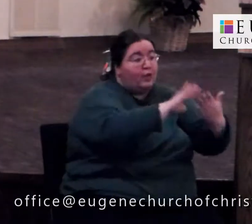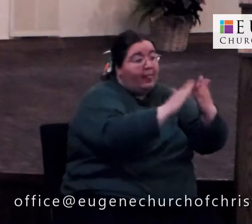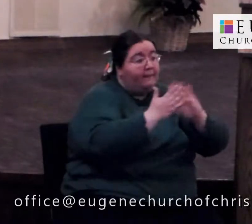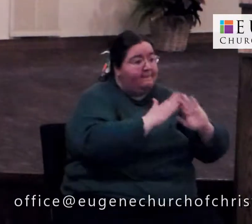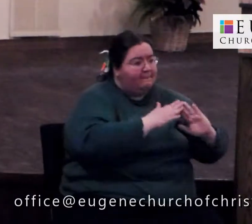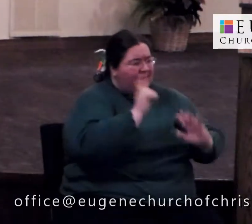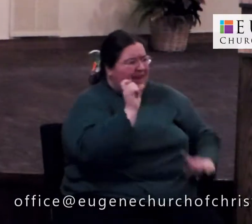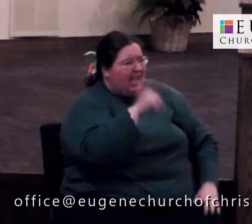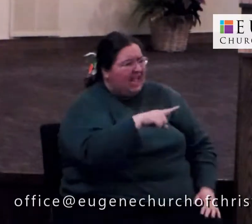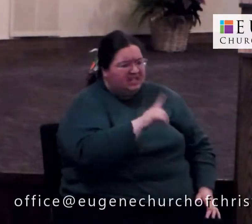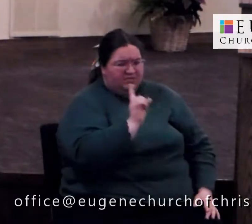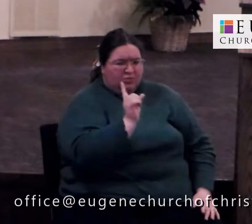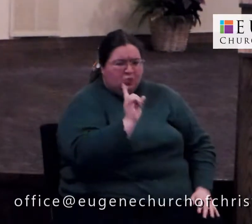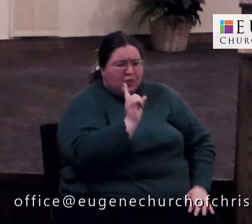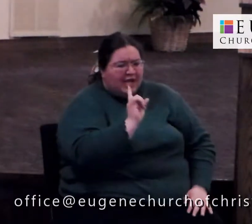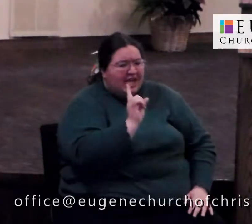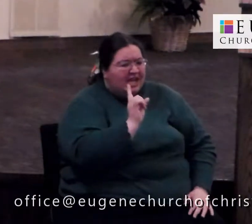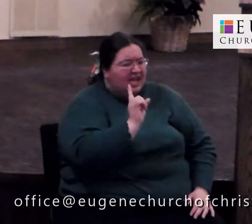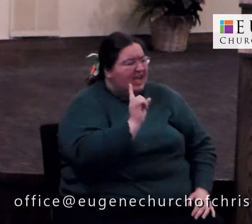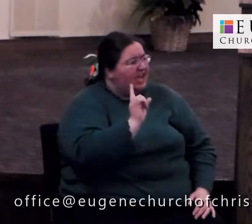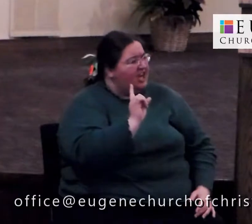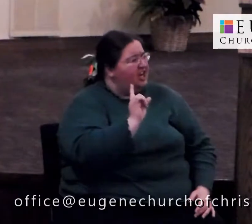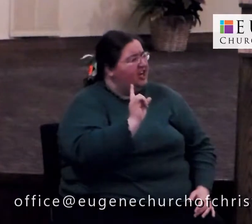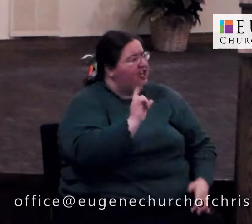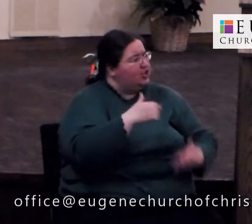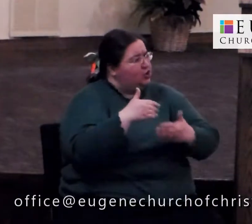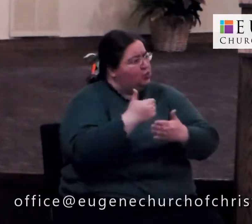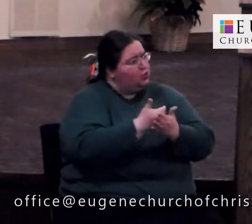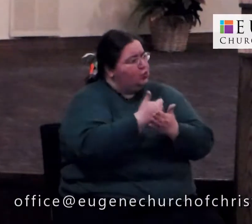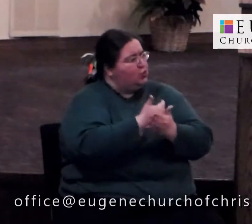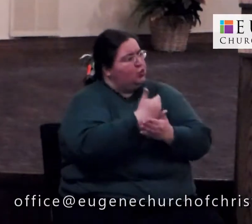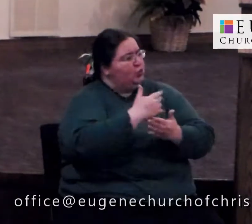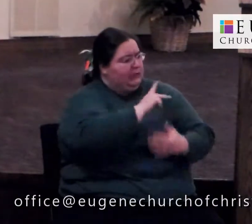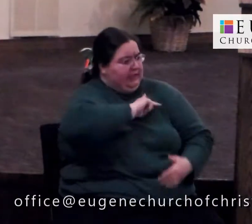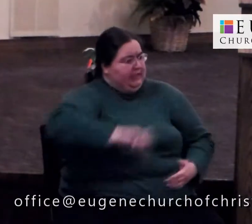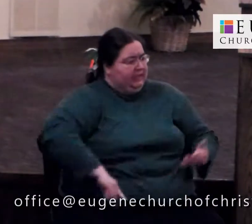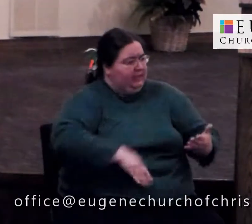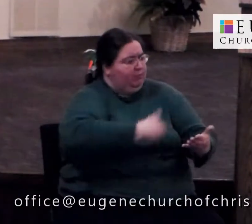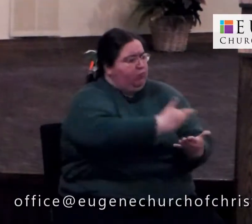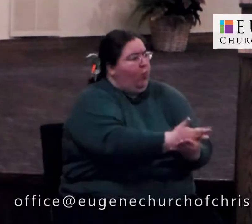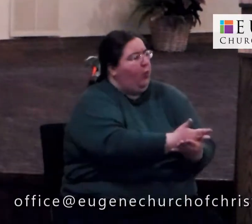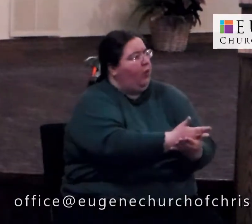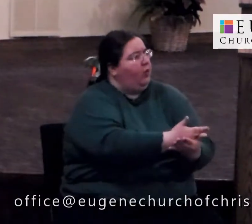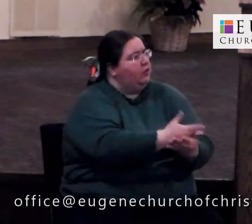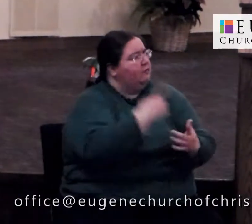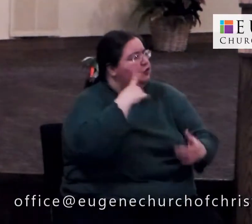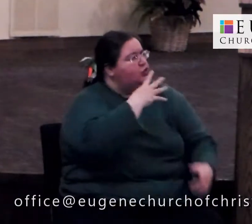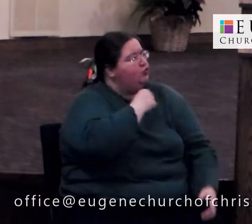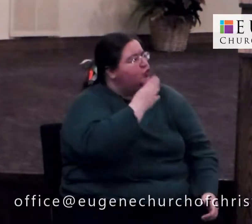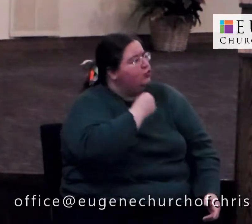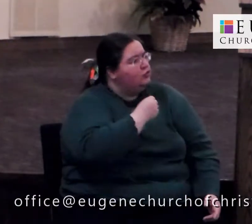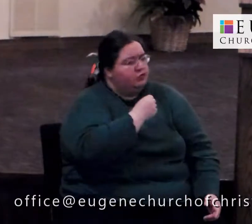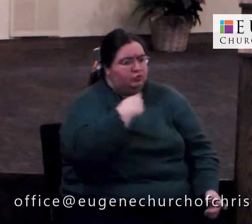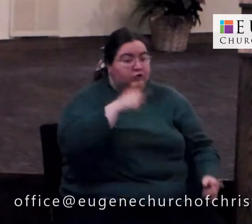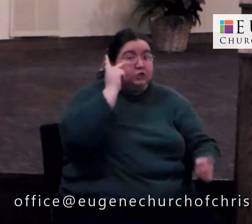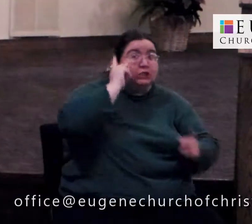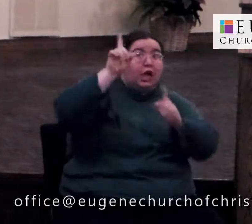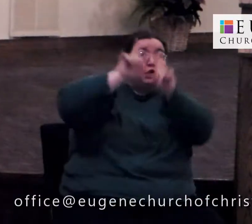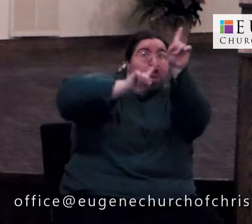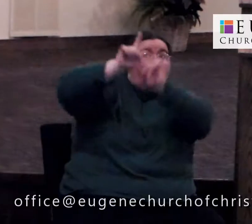Magi, if you're not in the nativity story mode, is a different word for most of us, and not something that we use a lot. And some of our versions may, instead